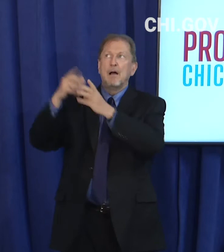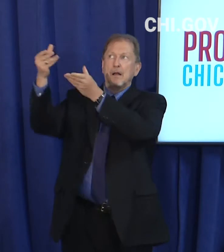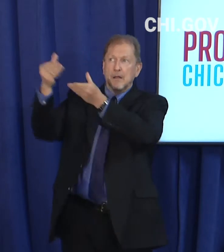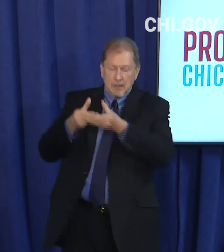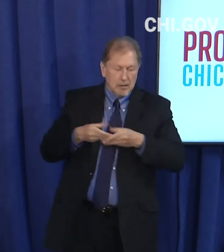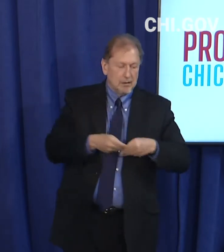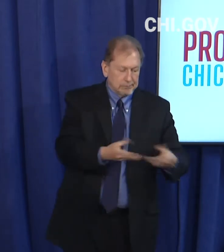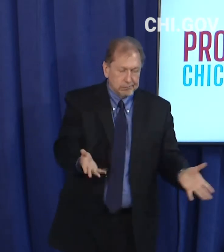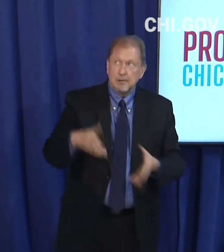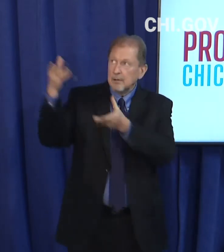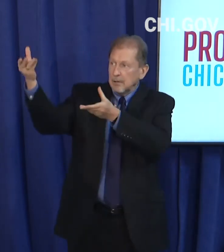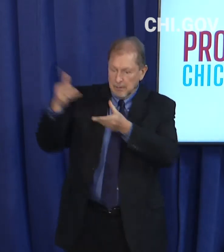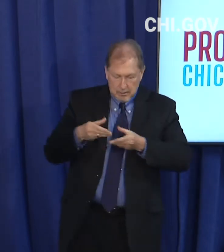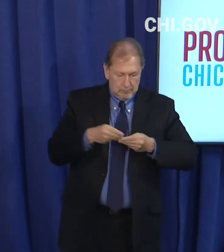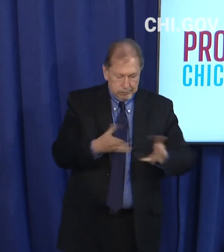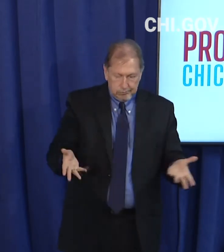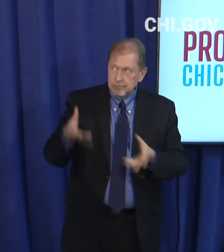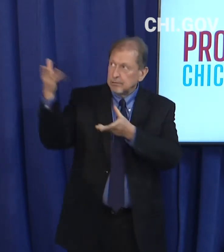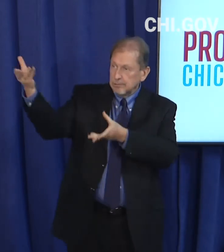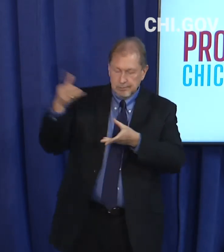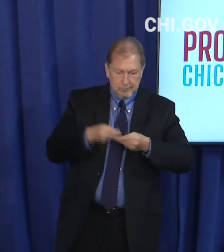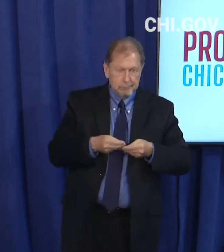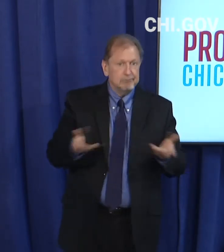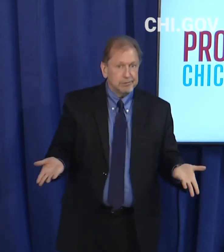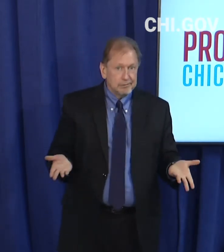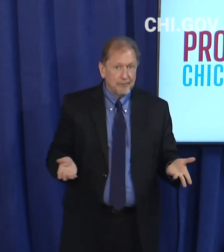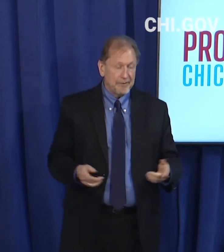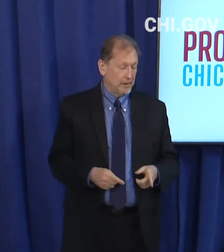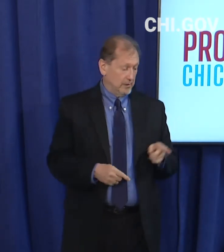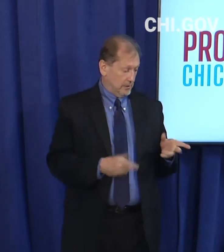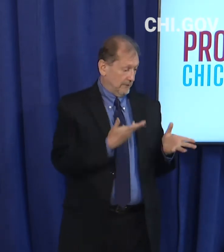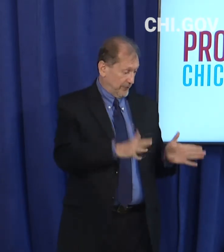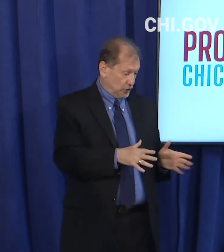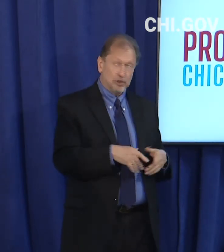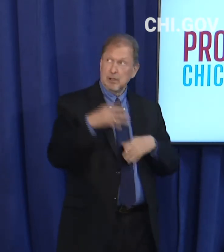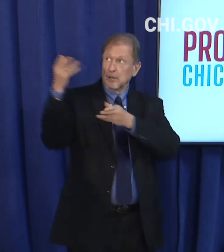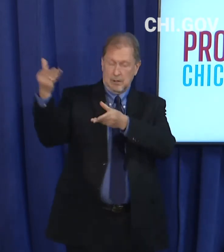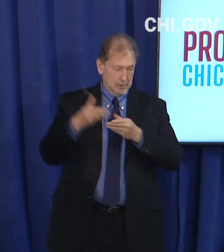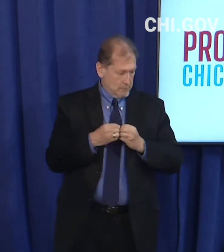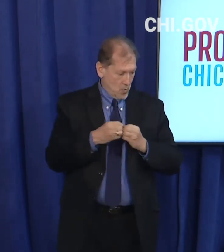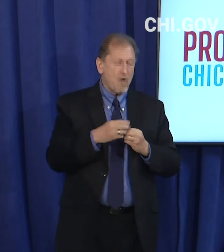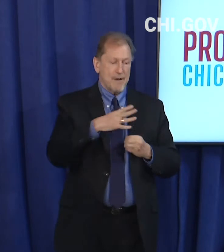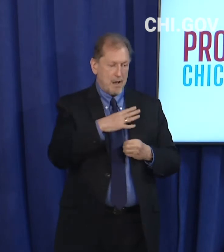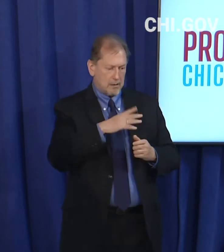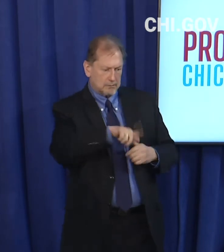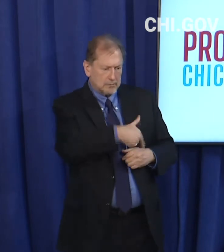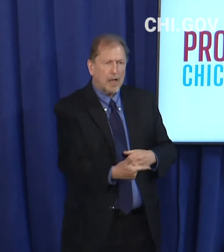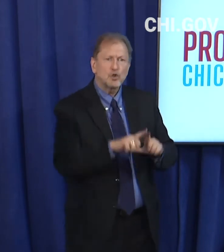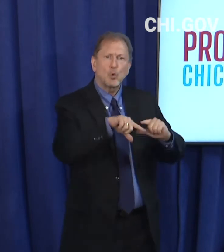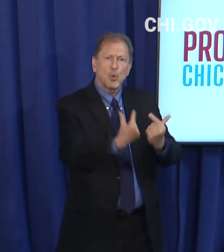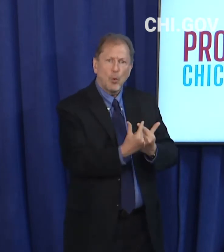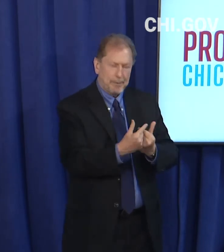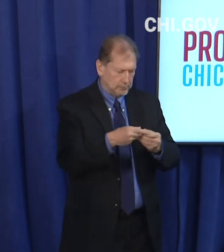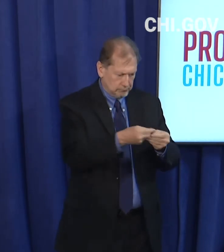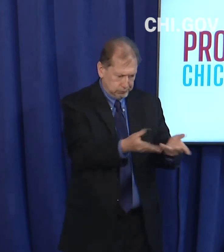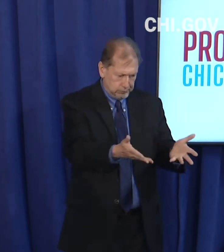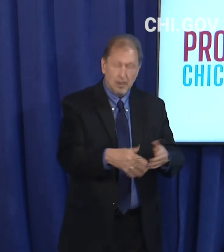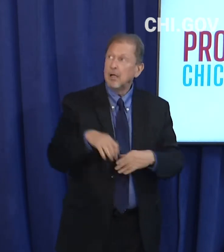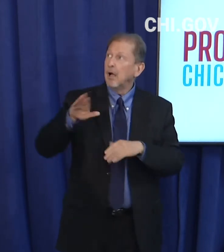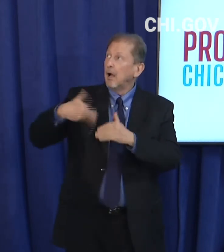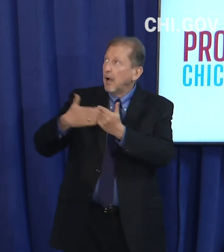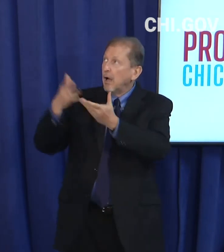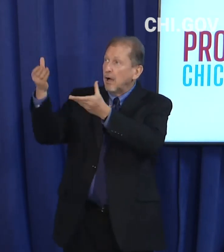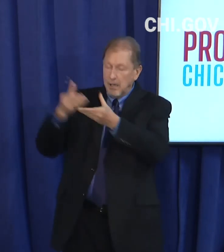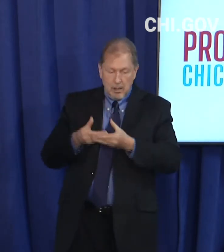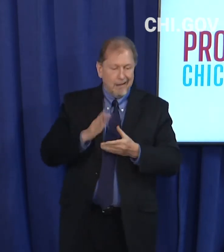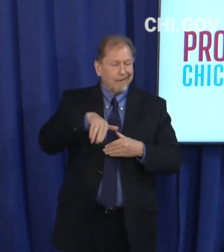efforts, I should say, will continue to expand as we receive more vaccine in the city. And as we receive additional supply of vaccine and as